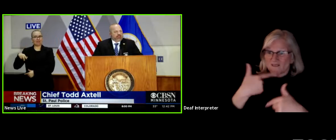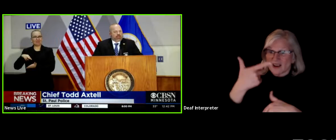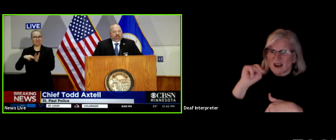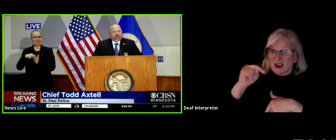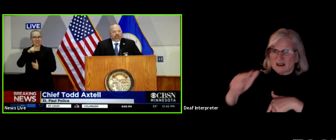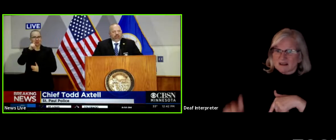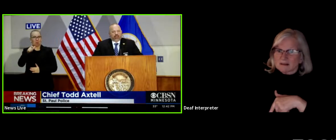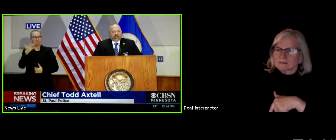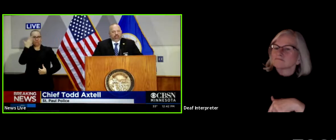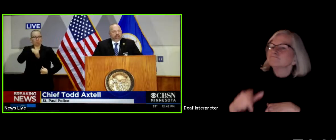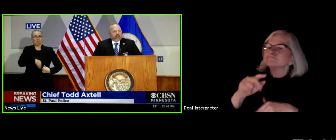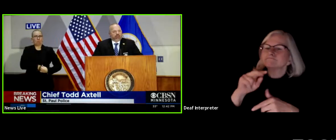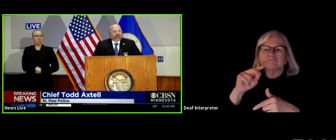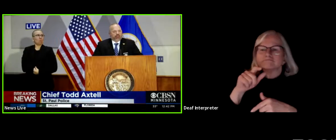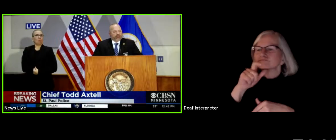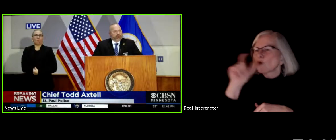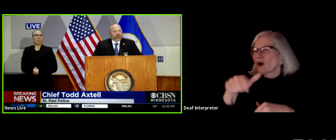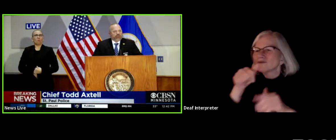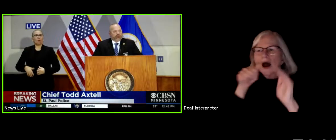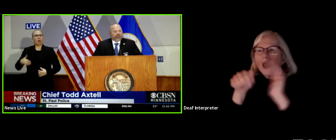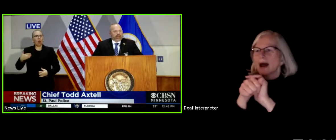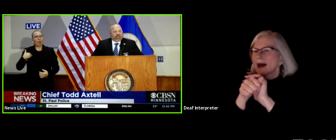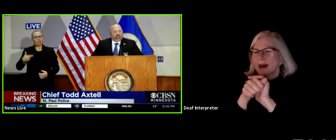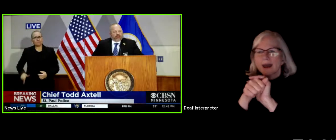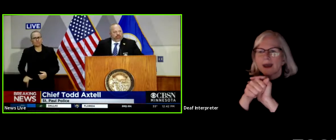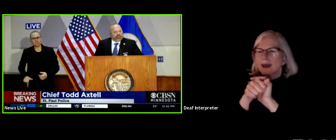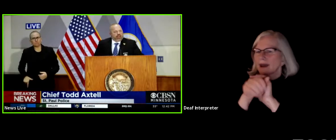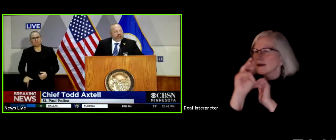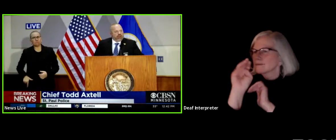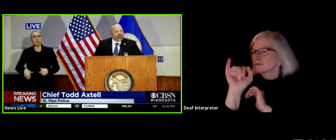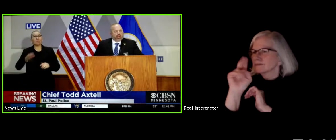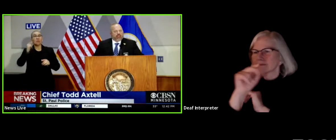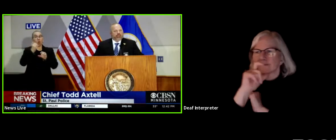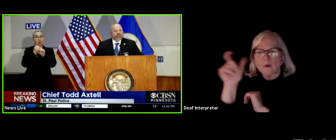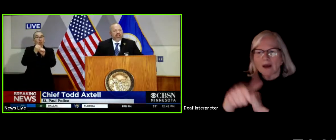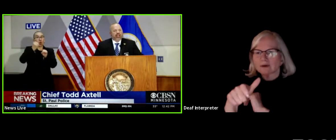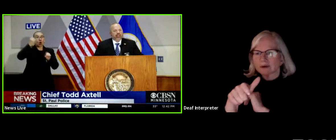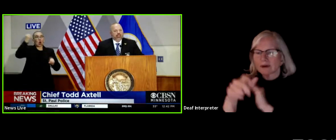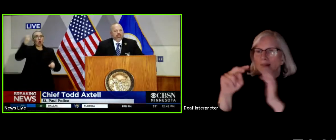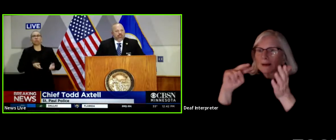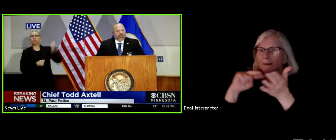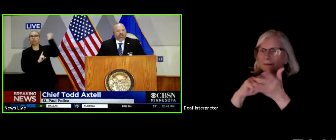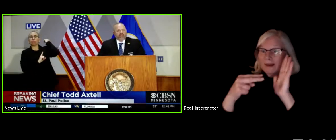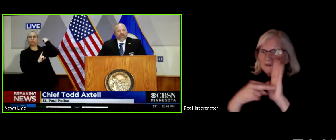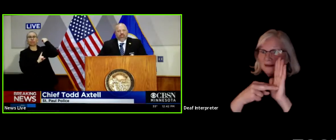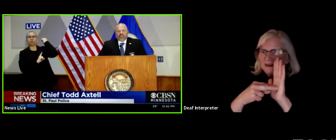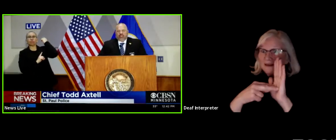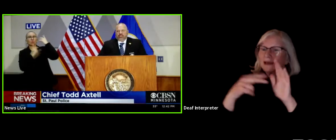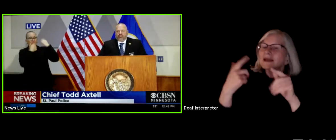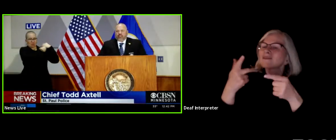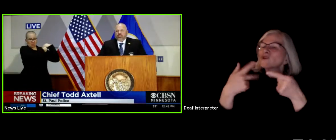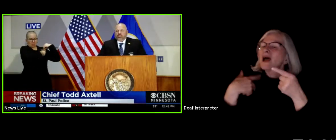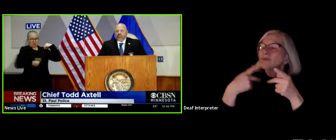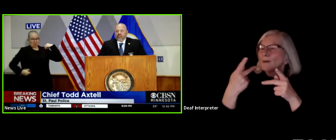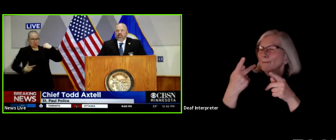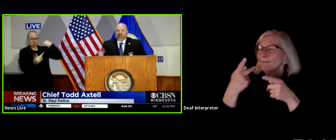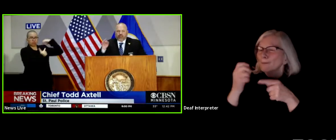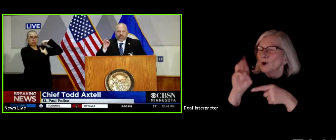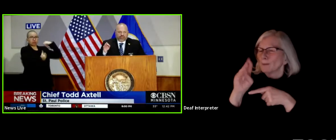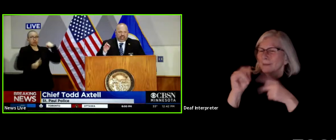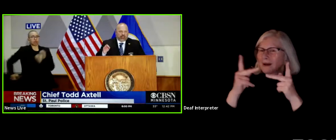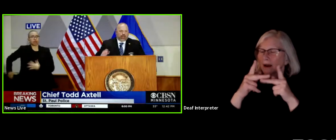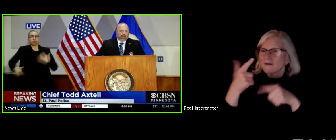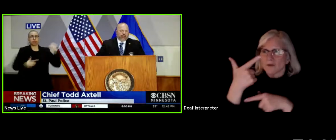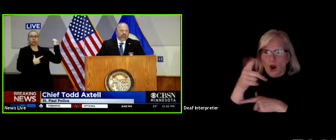you can have a long gun around your over your shoulder, or you can have a firearm on your side. There is no need to conceal it